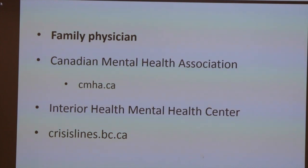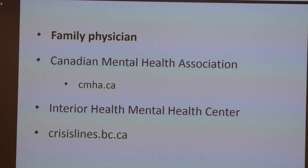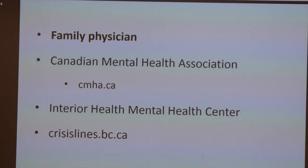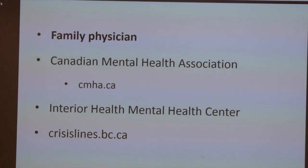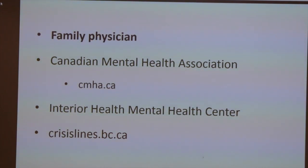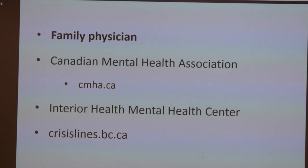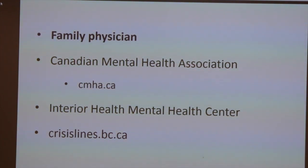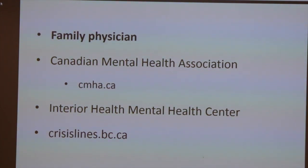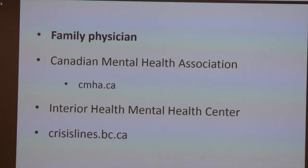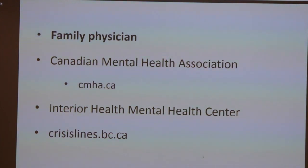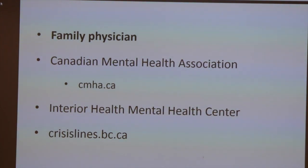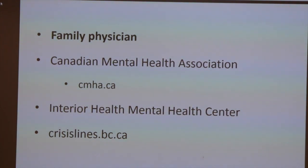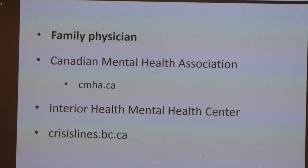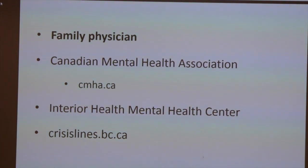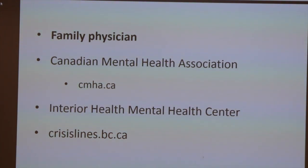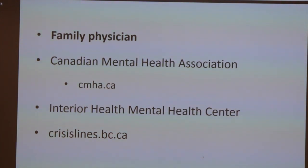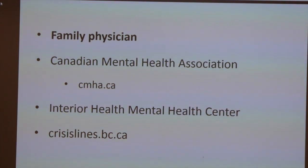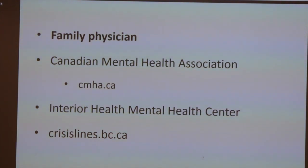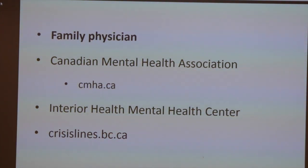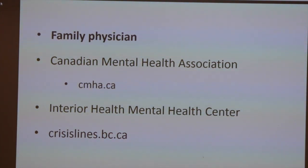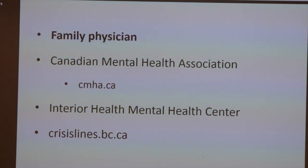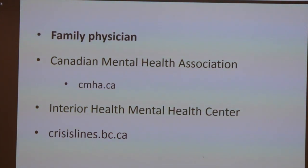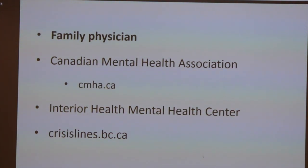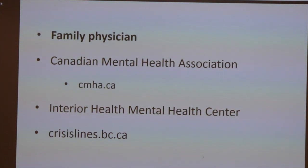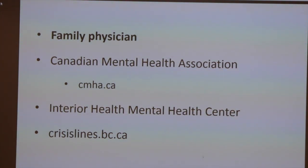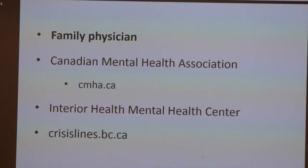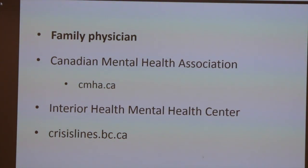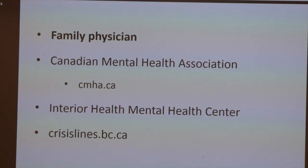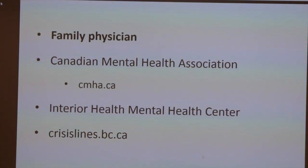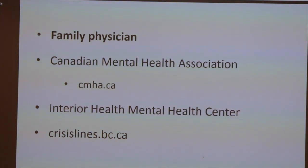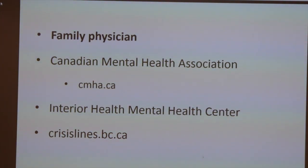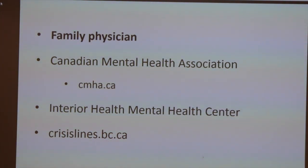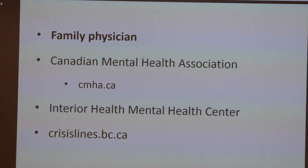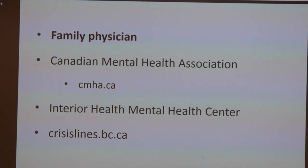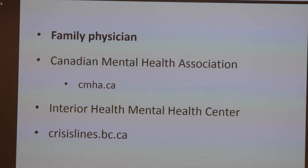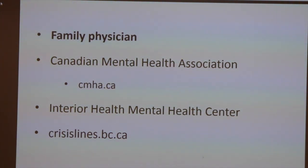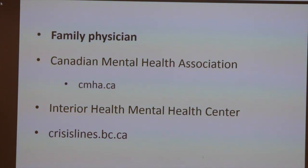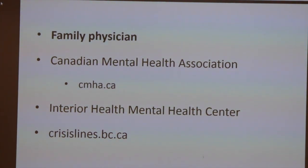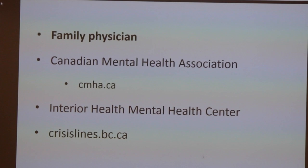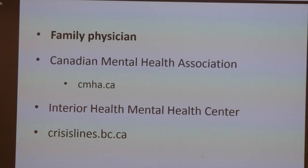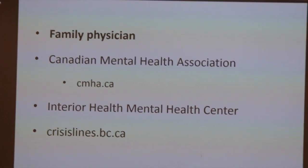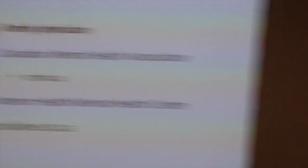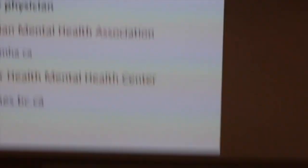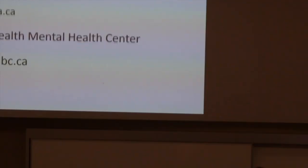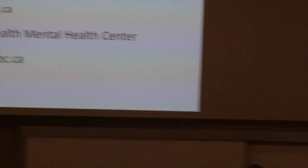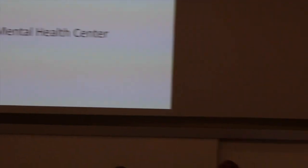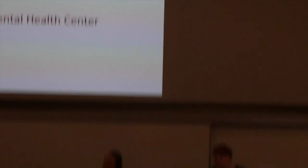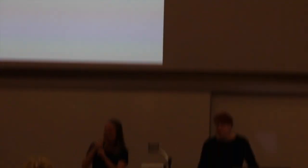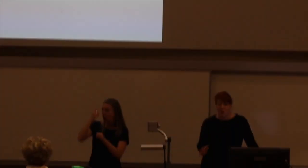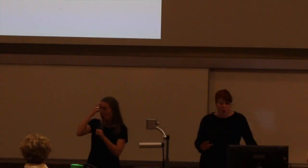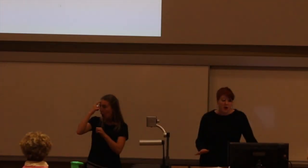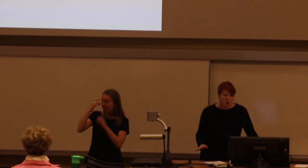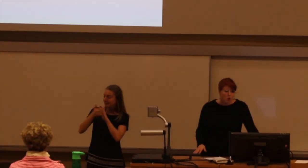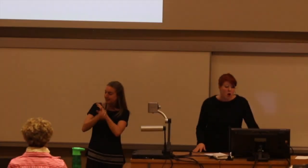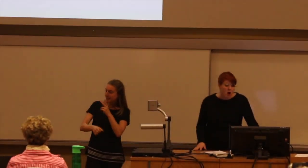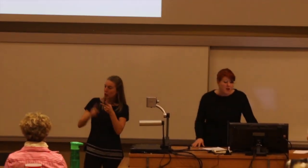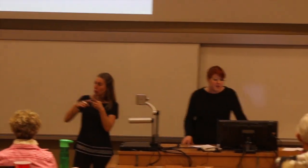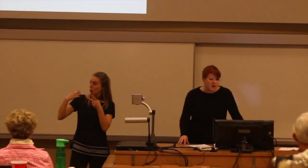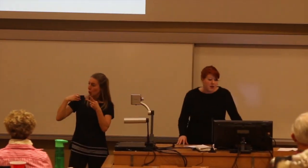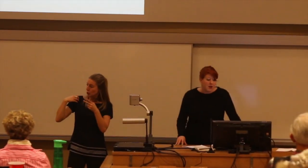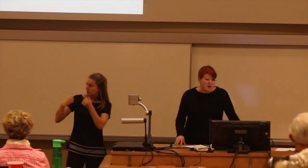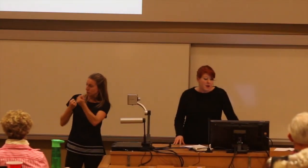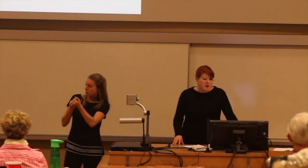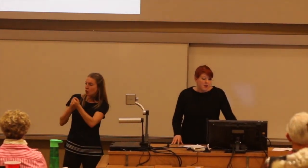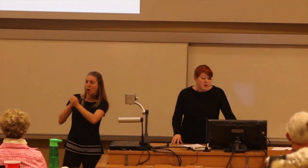this person to a program called Bounce Back, where they can receive cognitive behavioral skills workbooks and coaching support at no